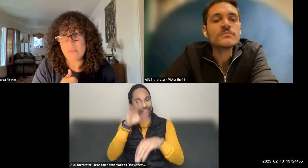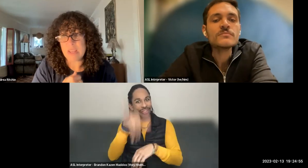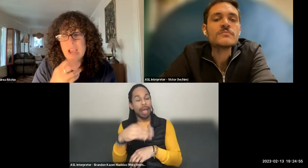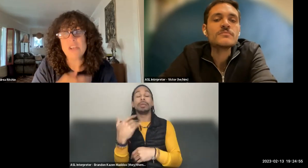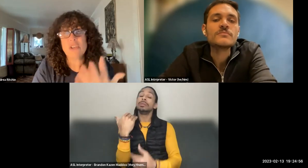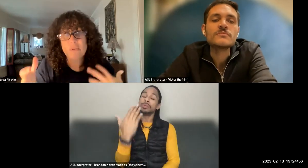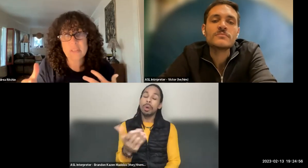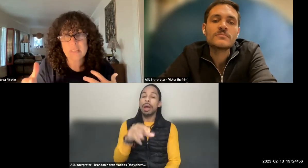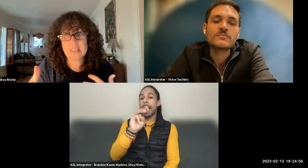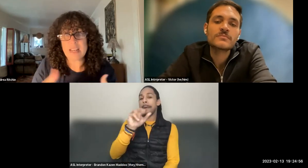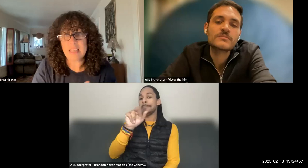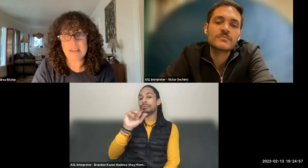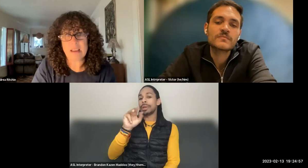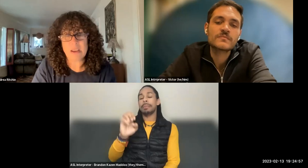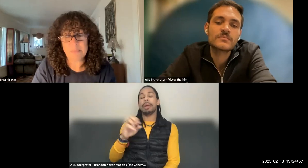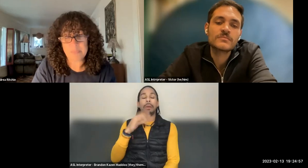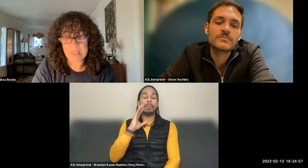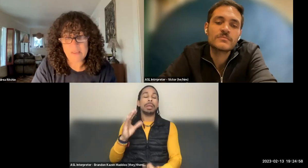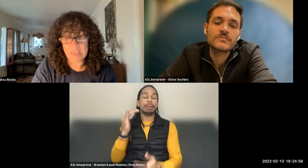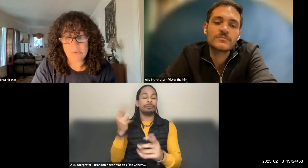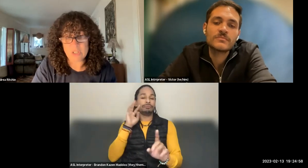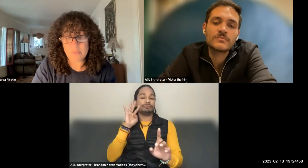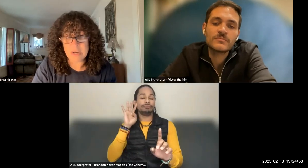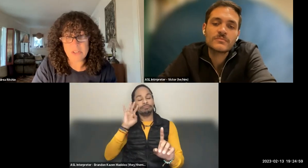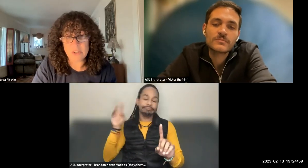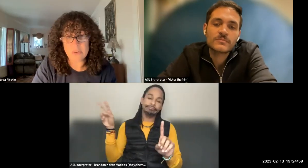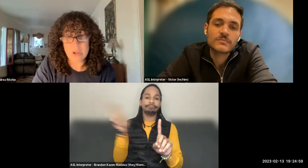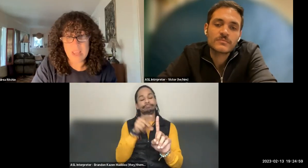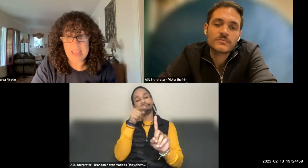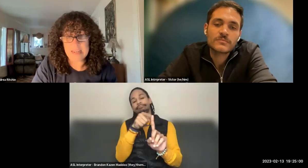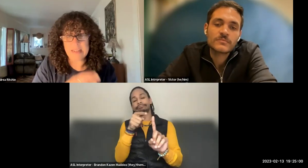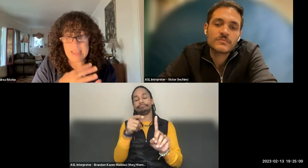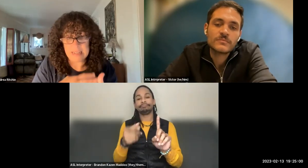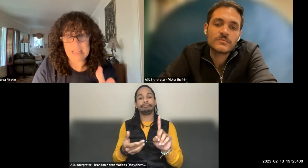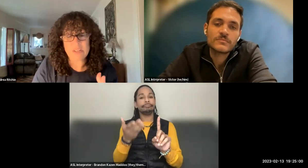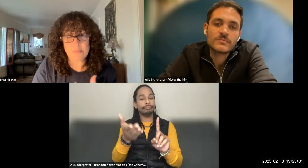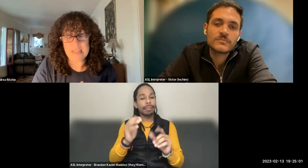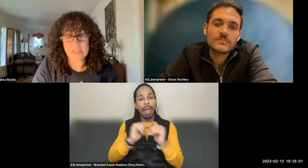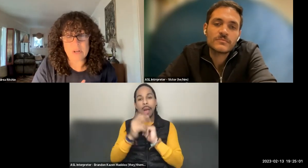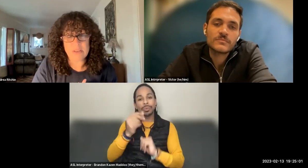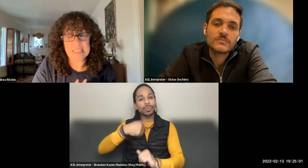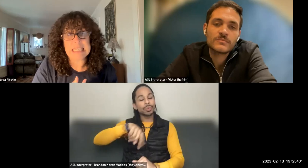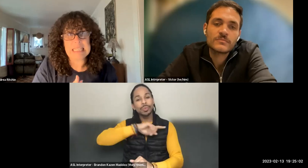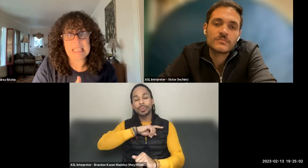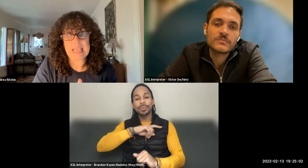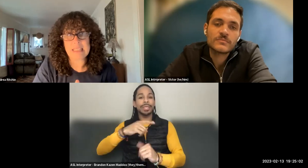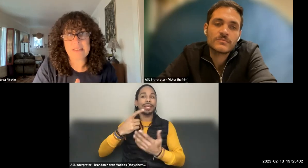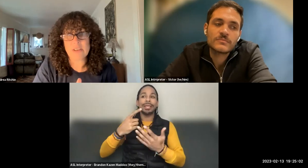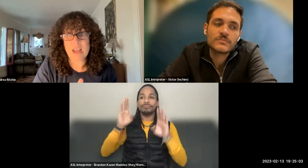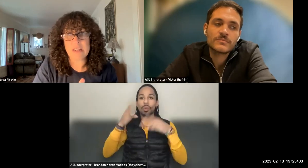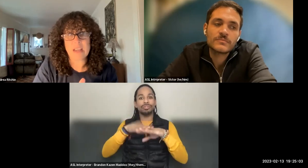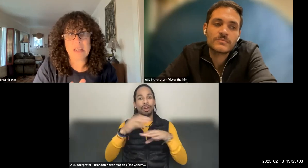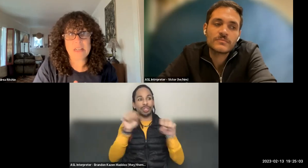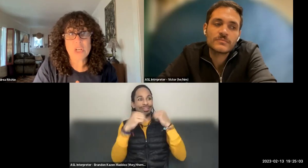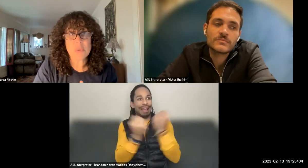of how we undo this society that Vicky was just pointing to and get to a place where there's at least less,